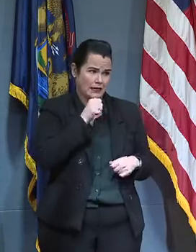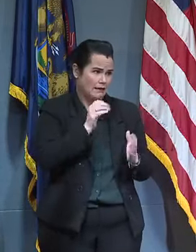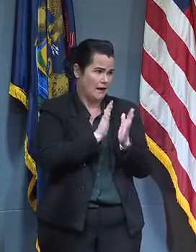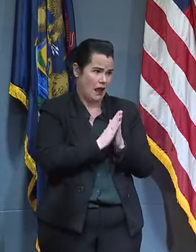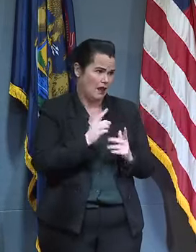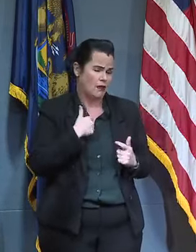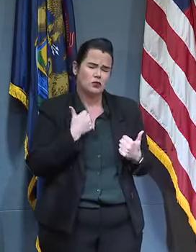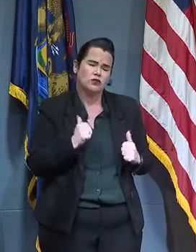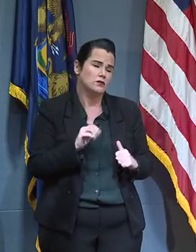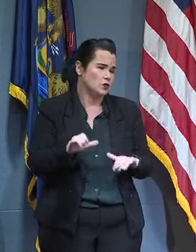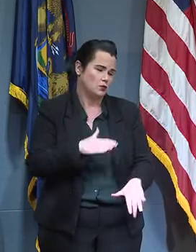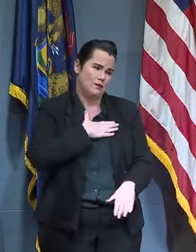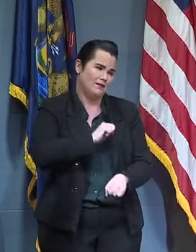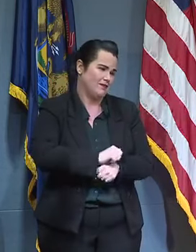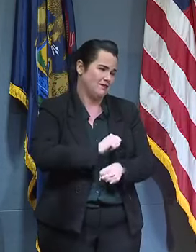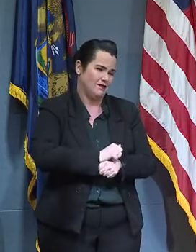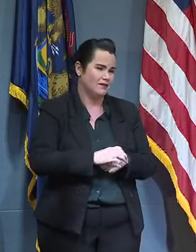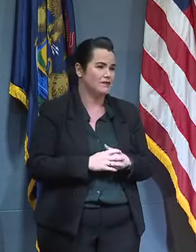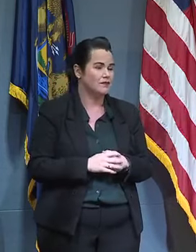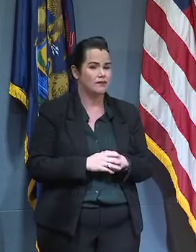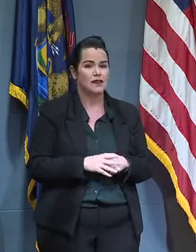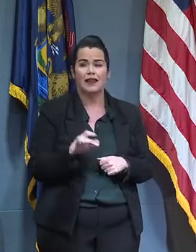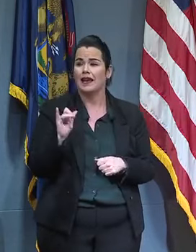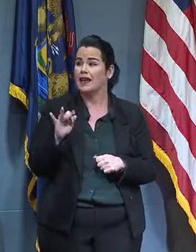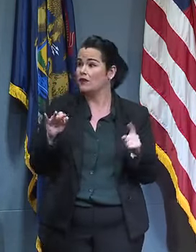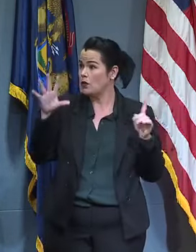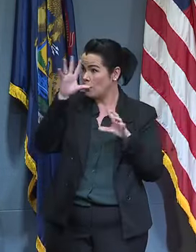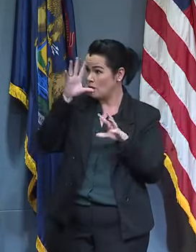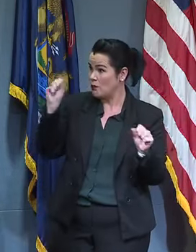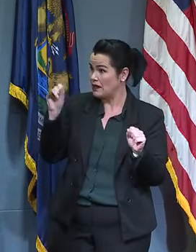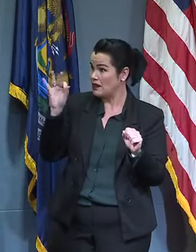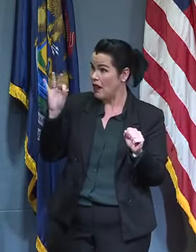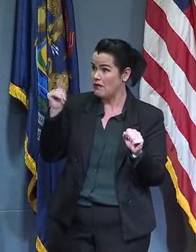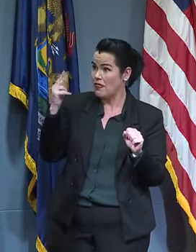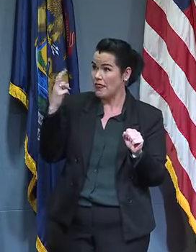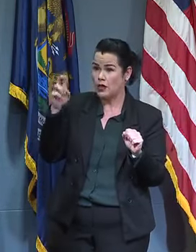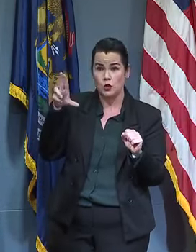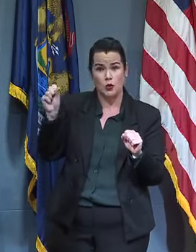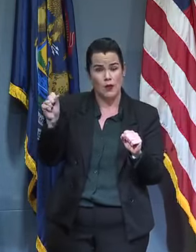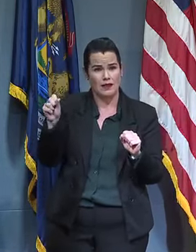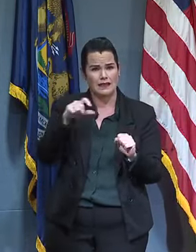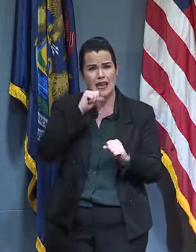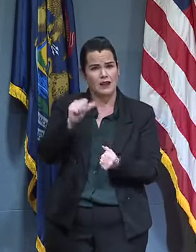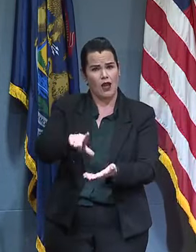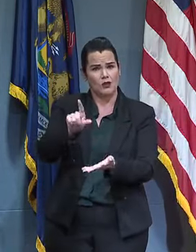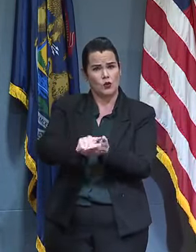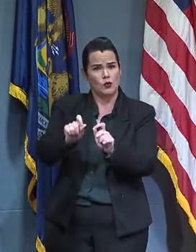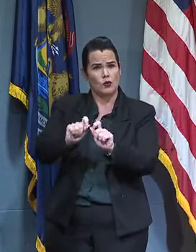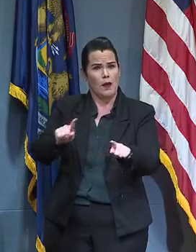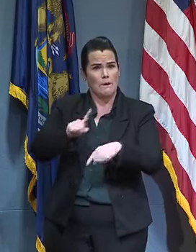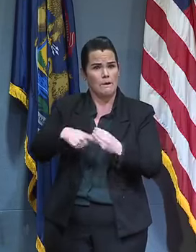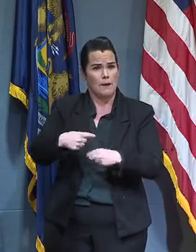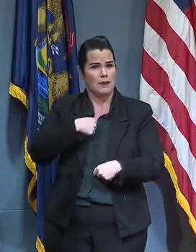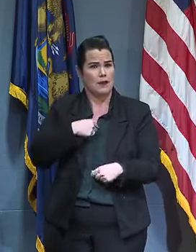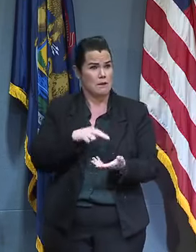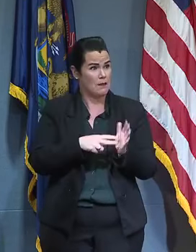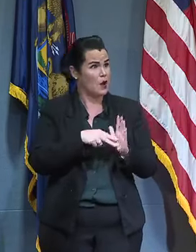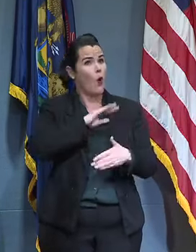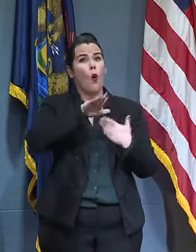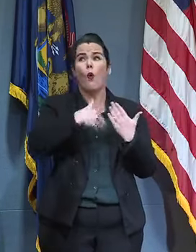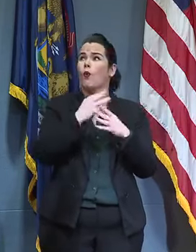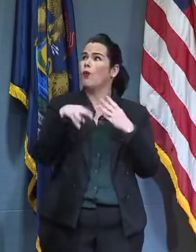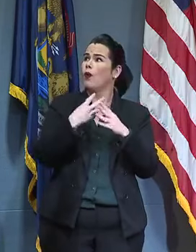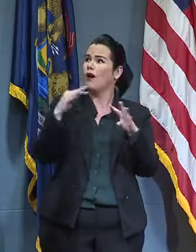job. And if the President of the United States hadn't tweeted about me, I don't know if the whole world would be focusing on